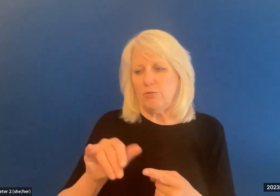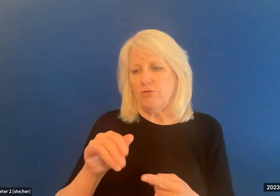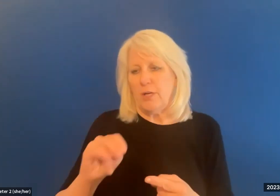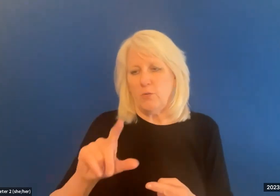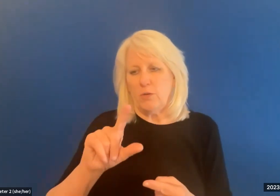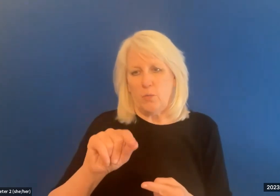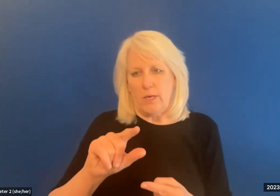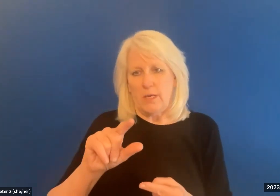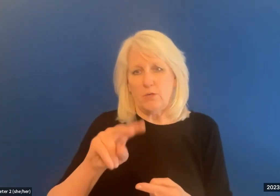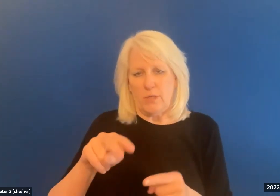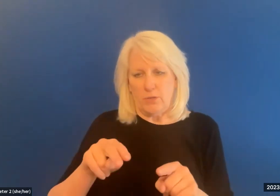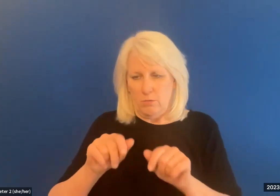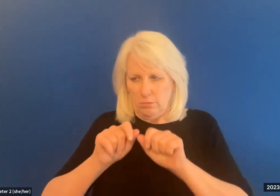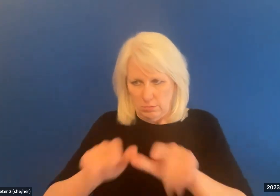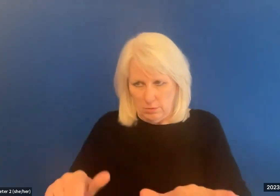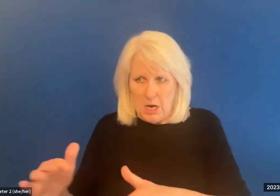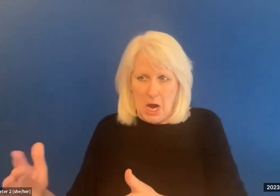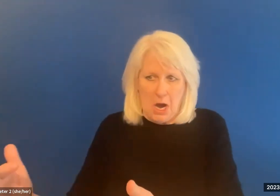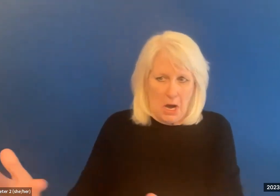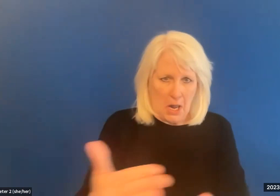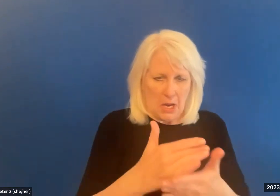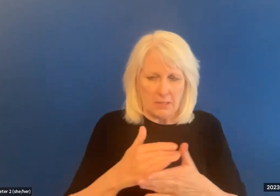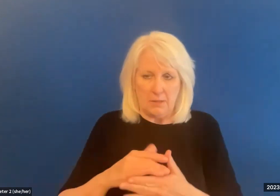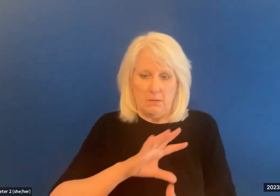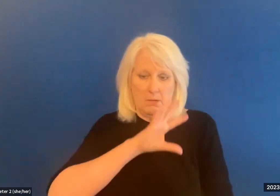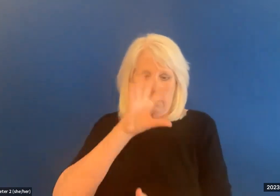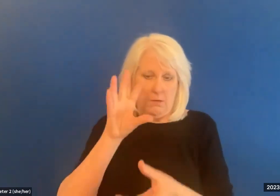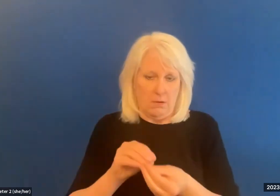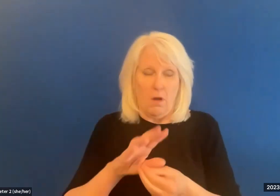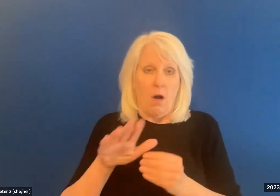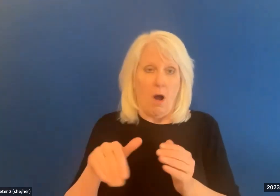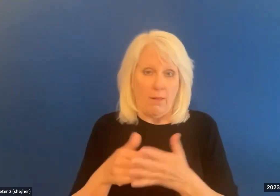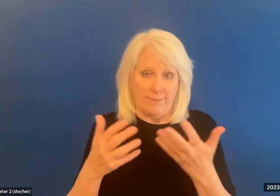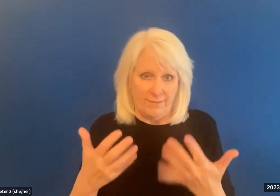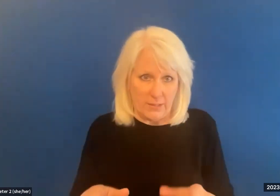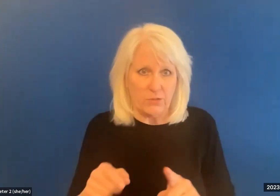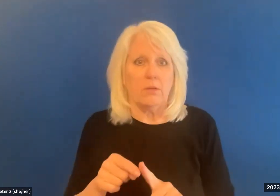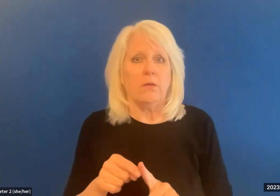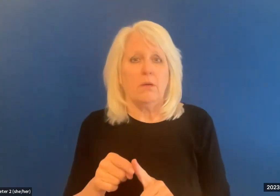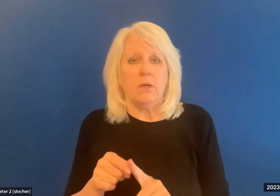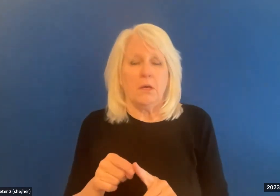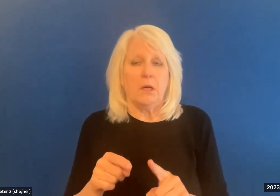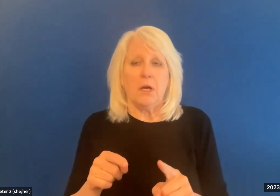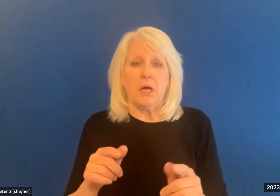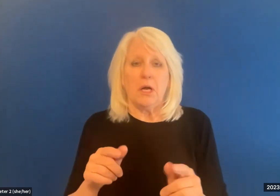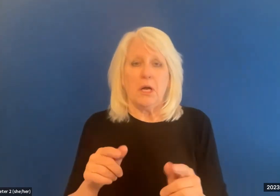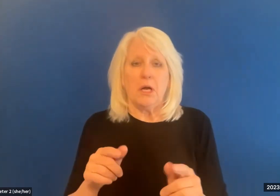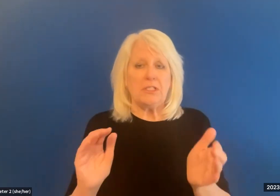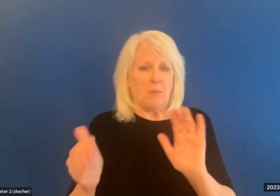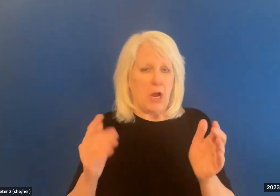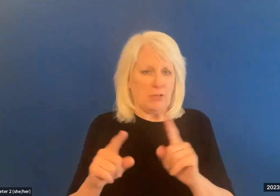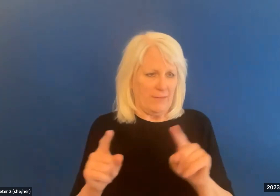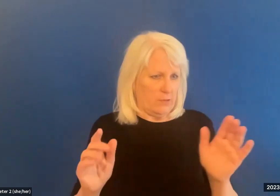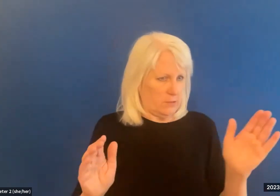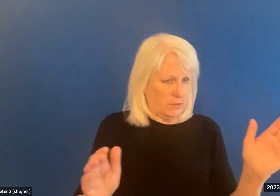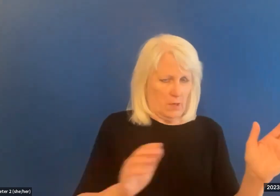2022. After all data from the third wave was collected, differences in the overall proportions of students with disabilities